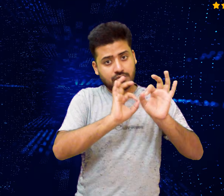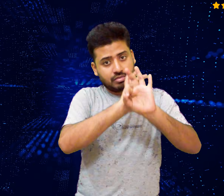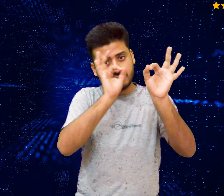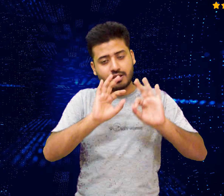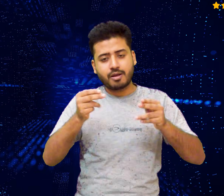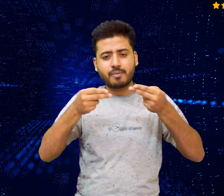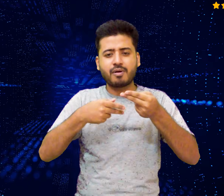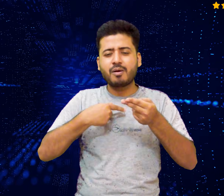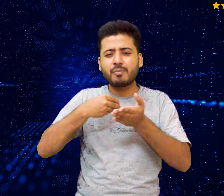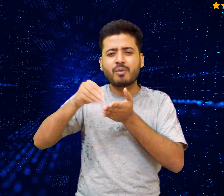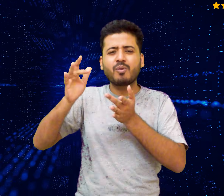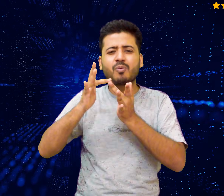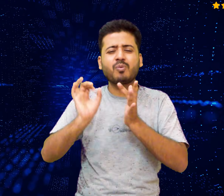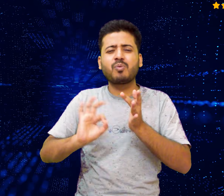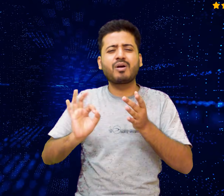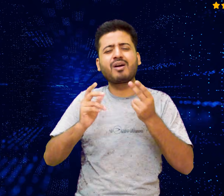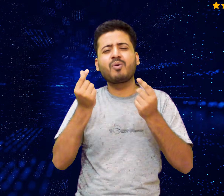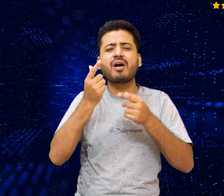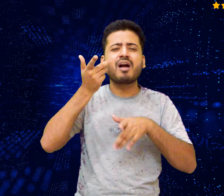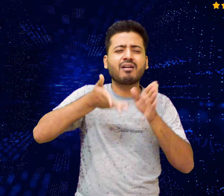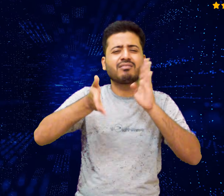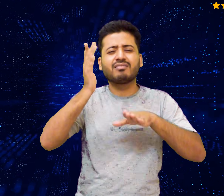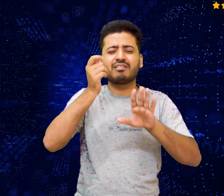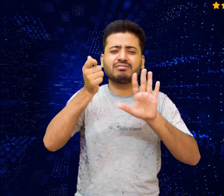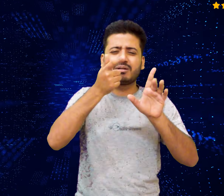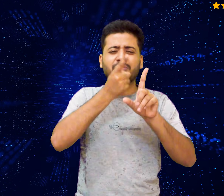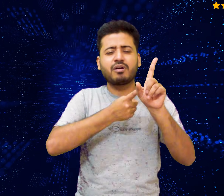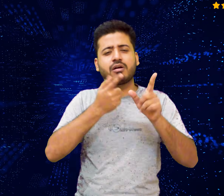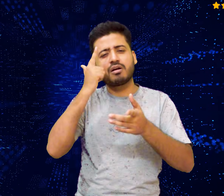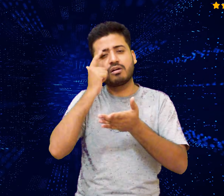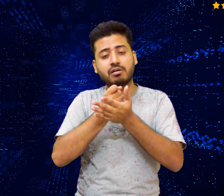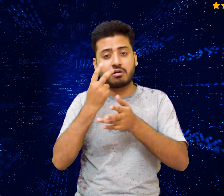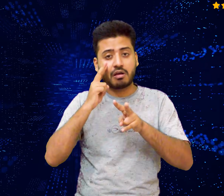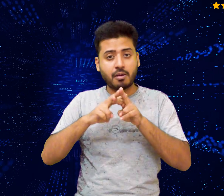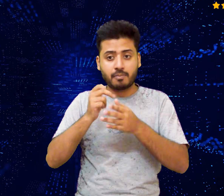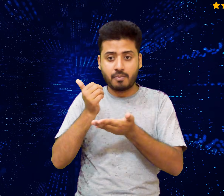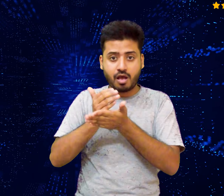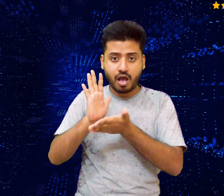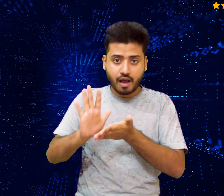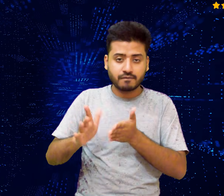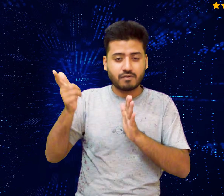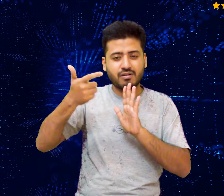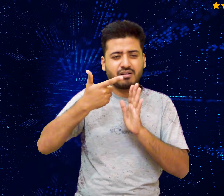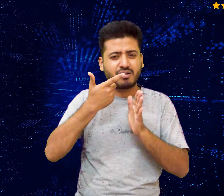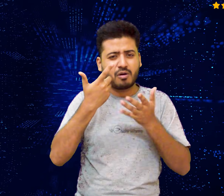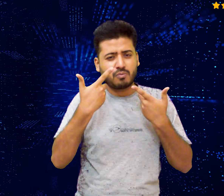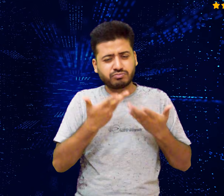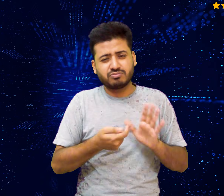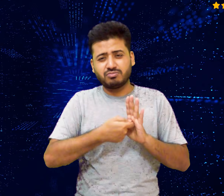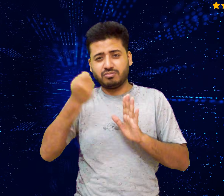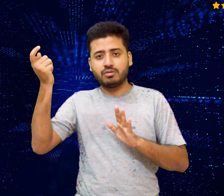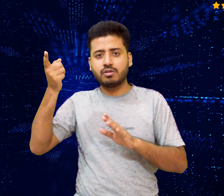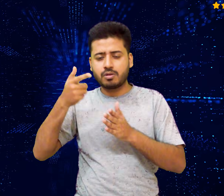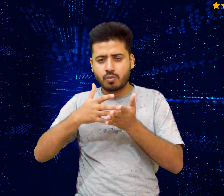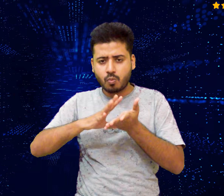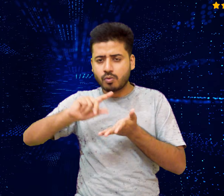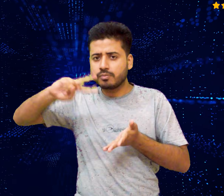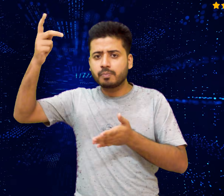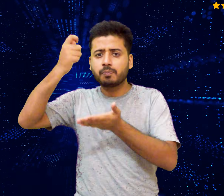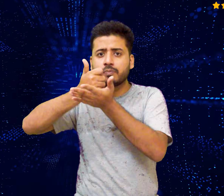a second form of verification beyond your password. While SMS-based DOFA is better than no DOFA at all, it's vulnerable to